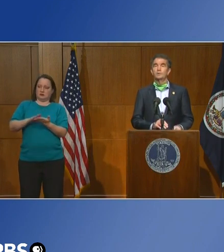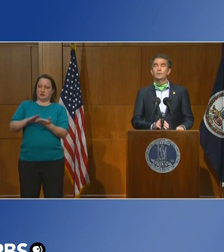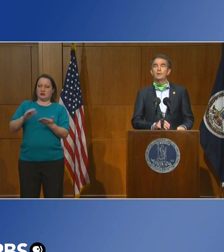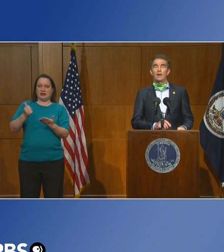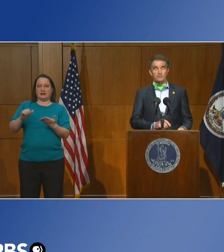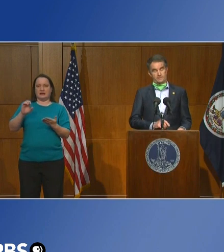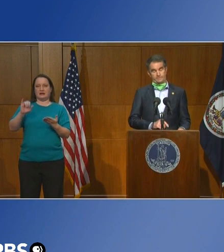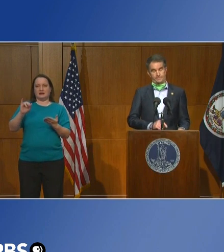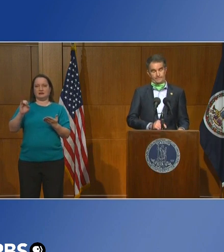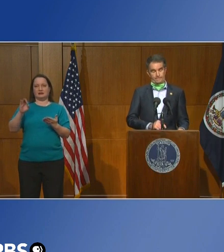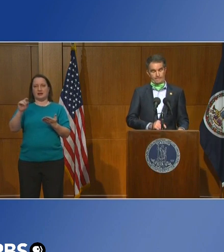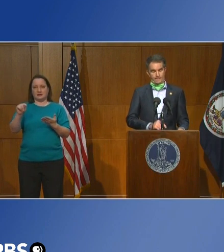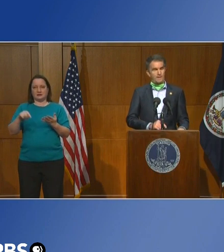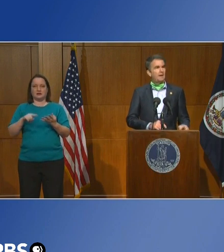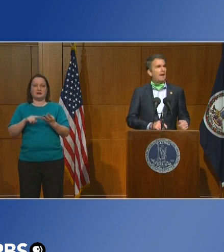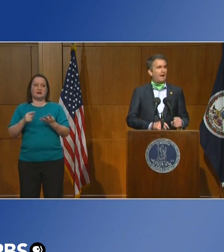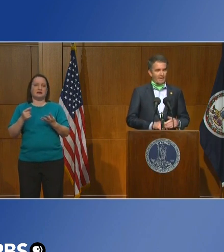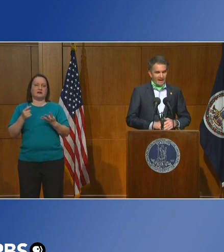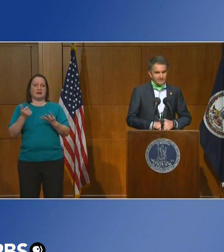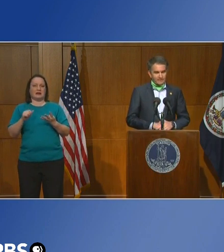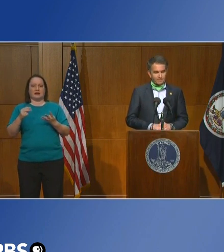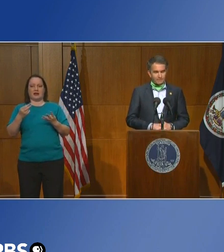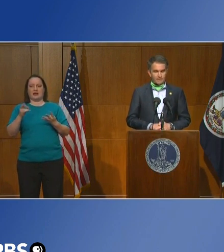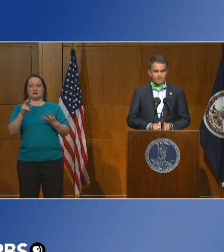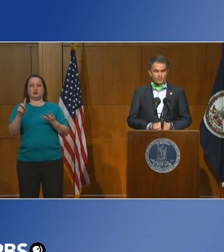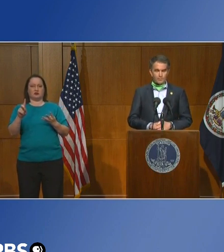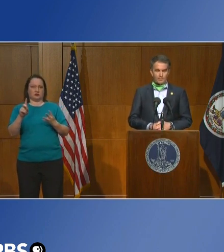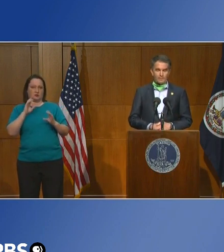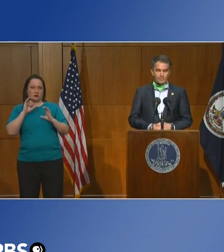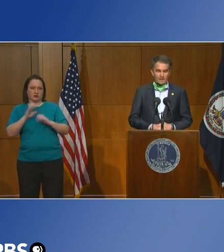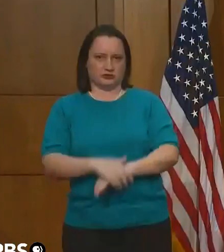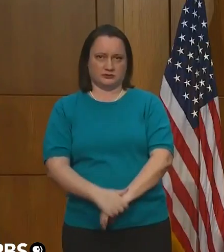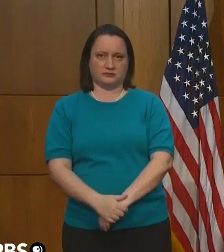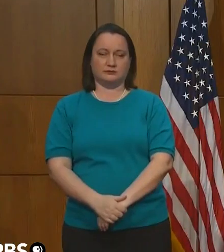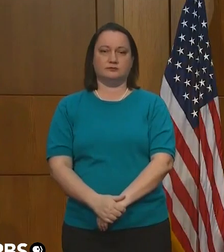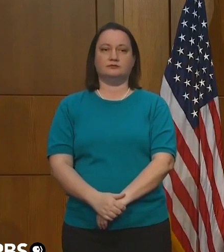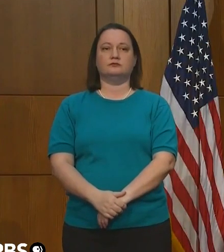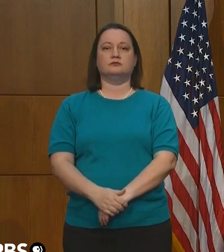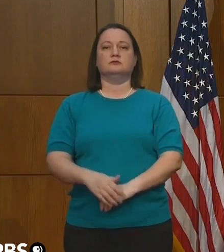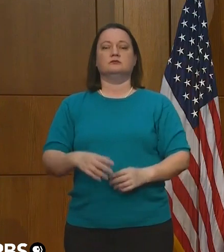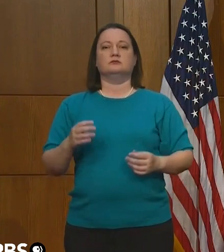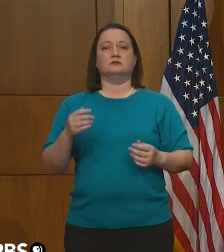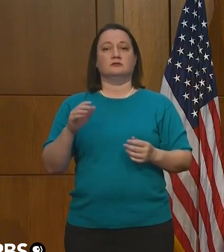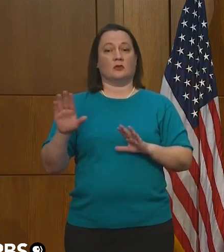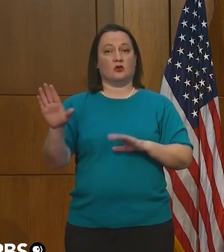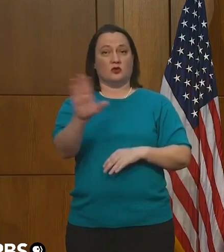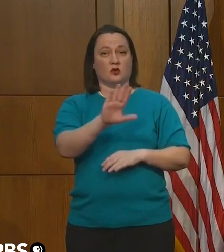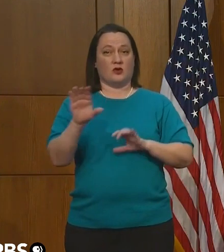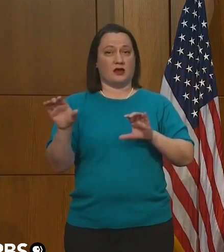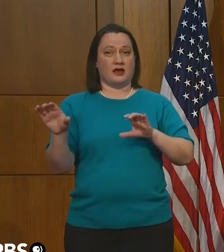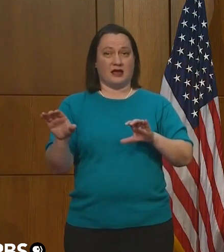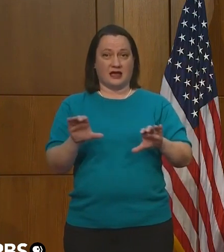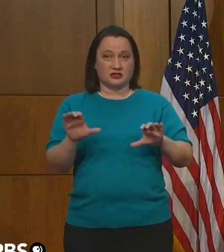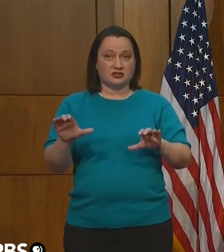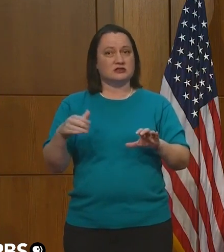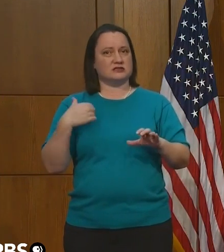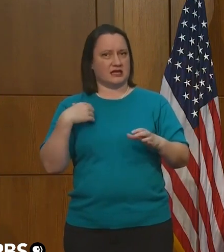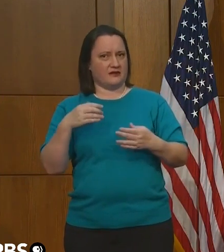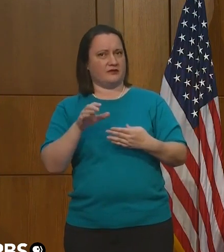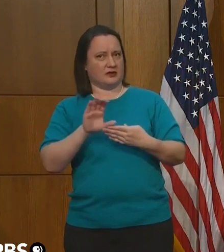hazard communication. I'm asking Virginians to remember that their actions have consequences. Everything we